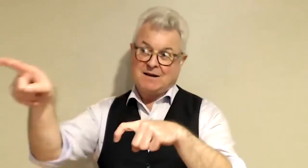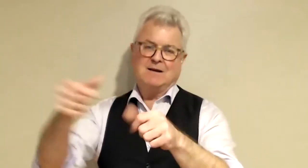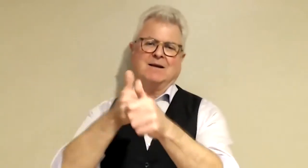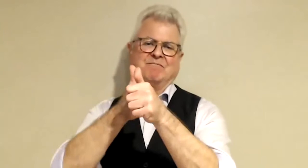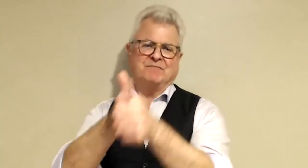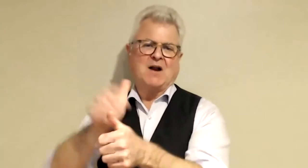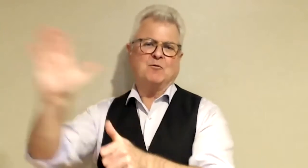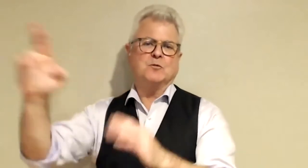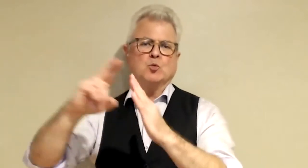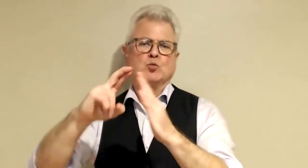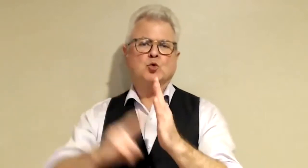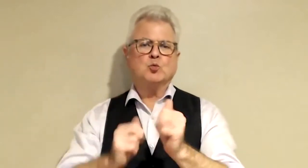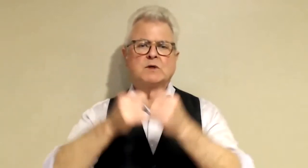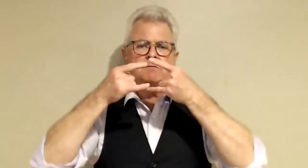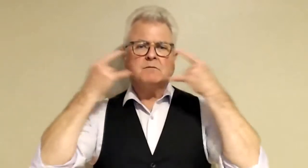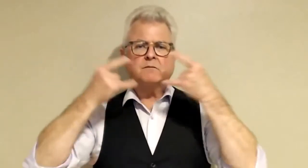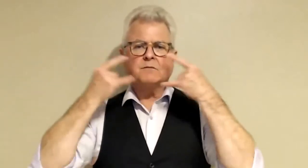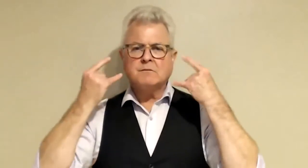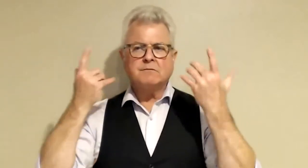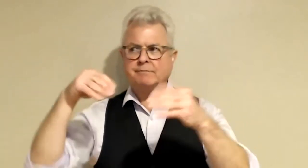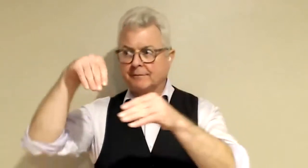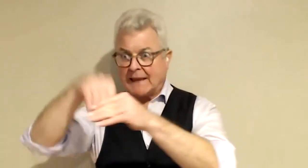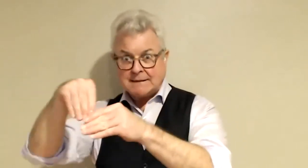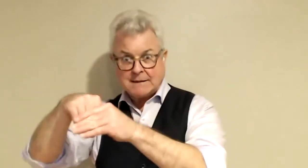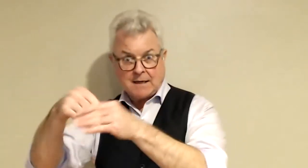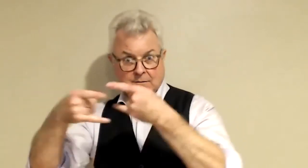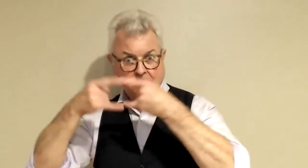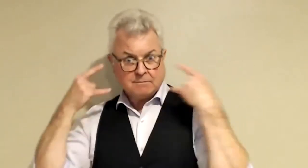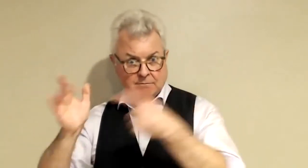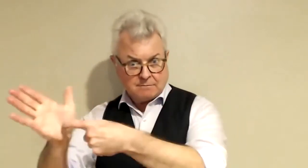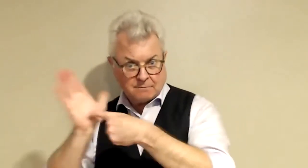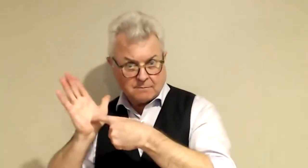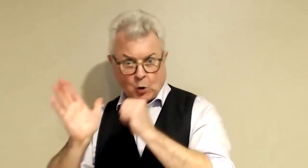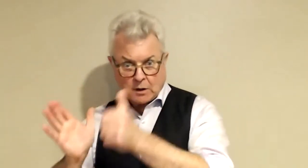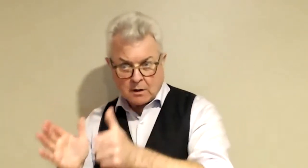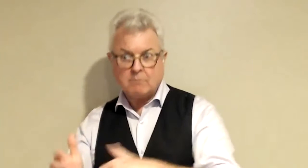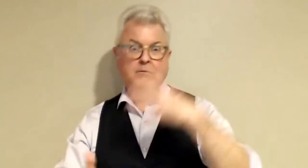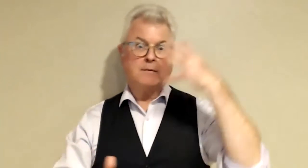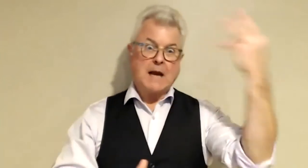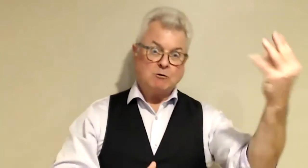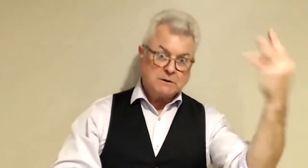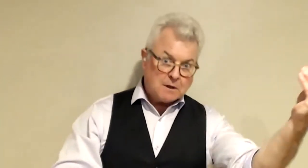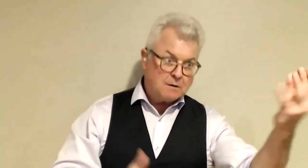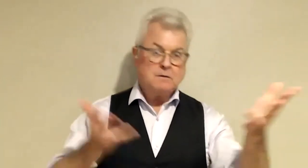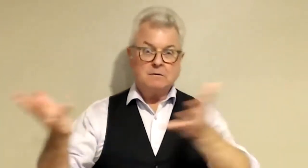while in a travel status on the planes, and also follow the guidelines of each of the destinations that you are traveling, whether they require a mask or